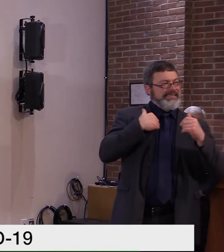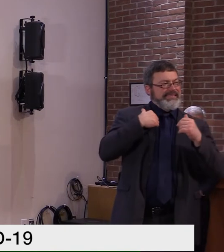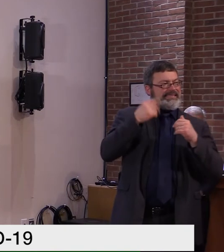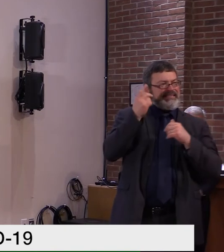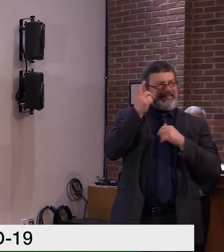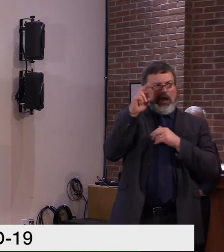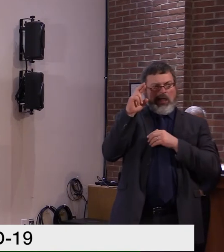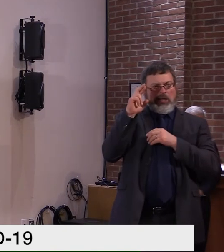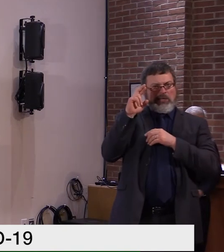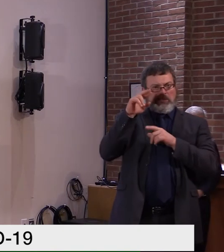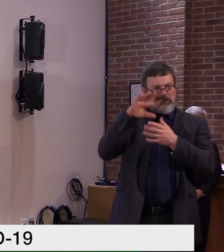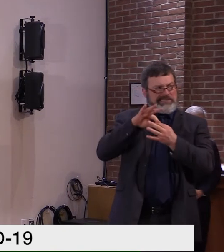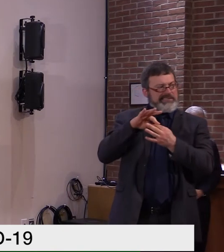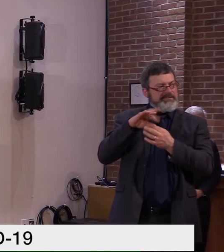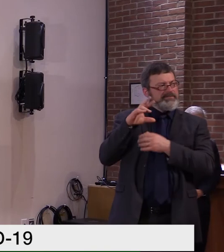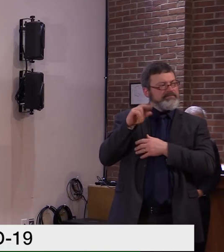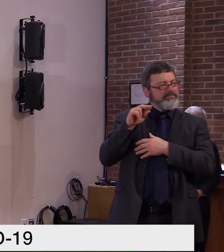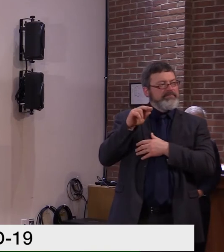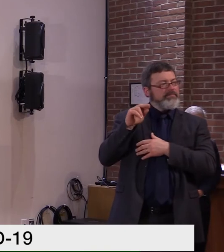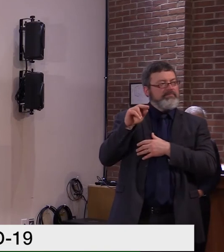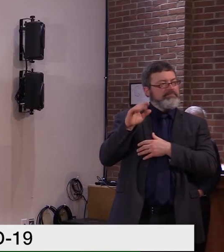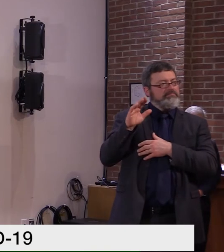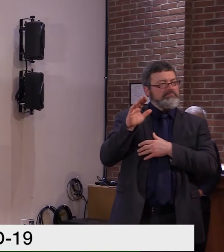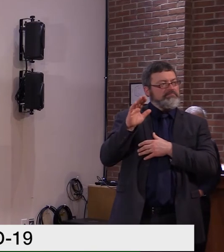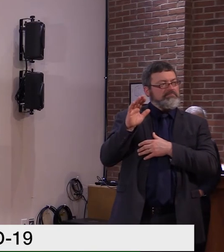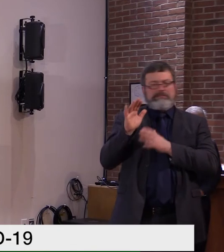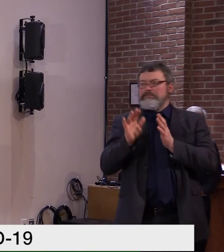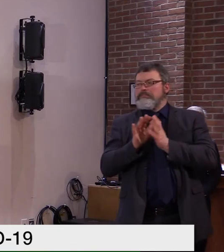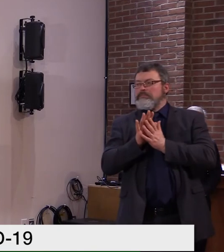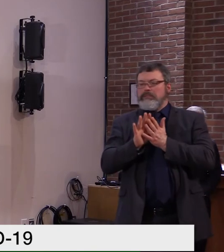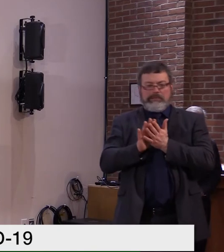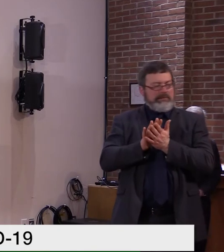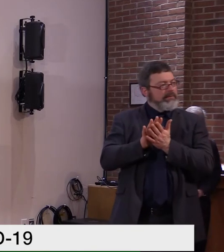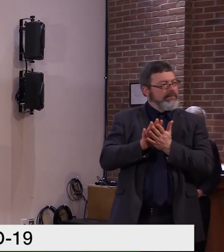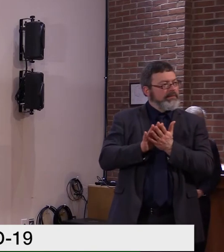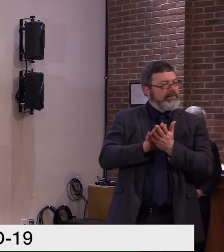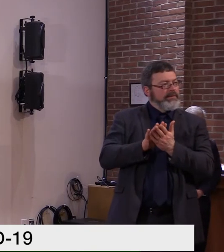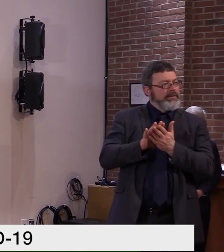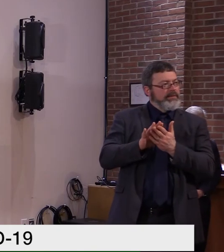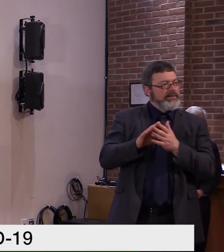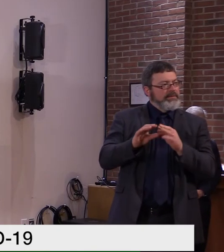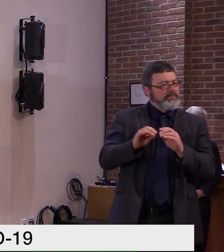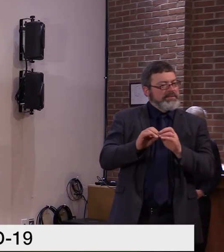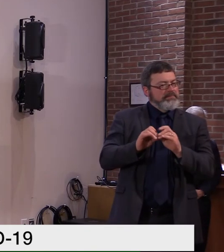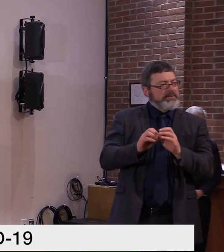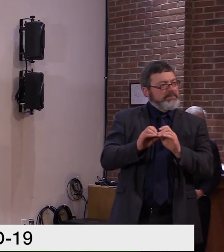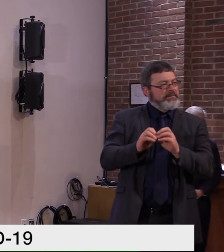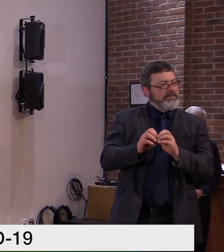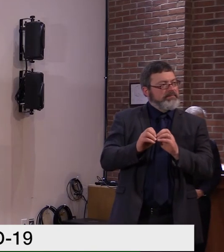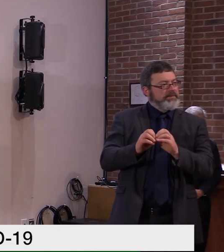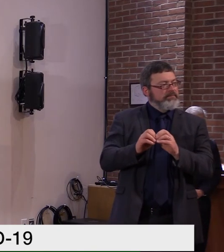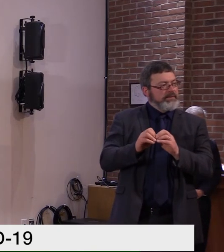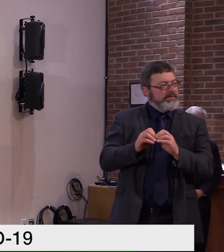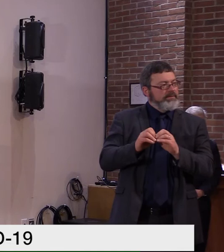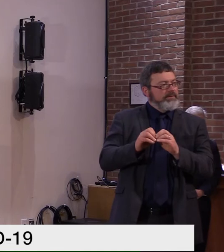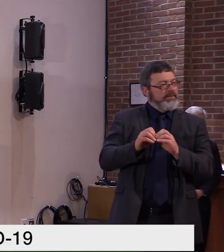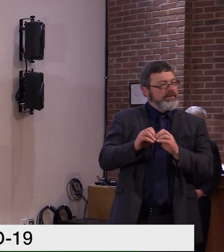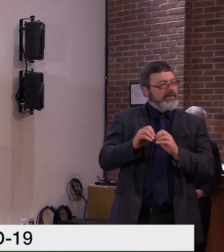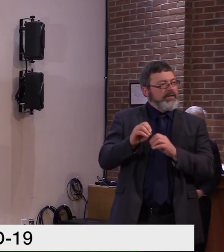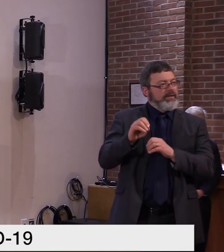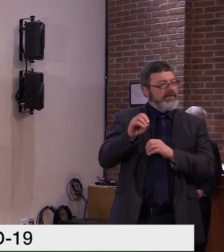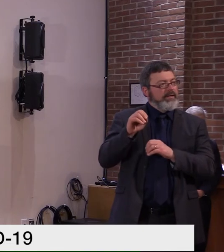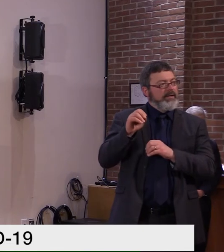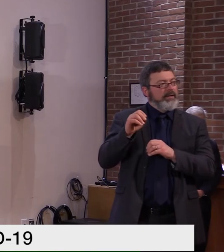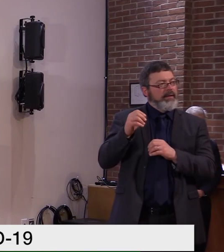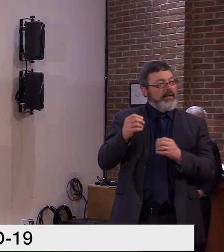I might get one more. But there seems to be at least a general common denominator with many of the elderly care facilities